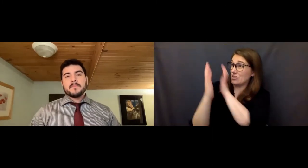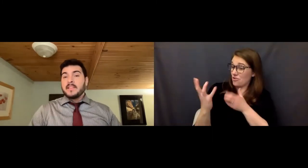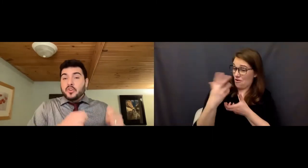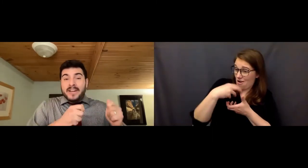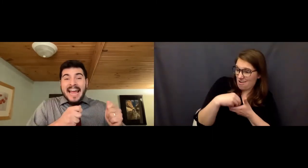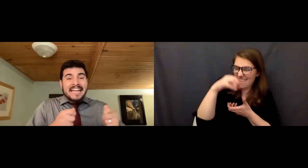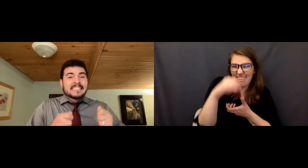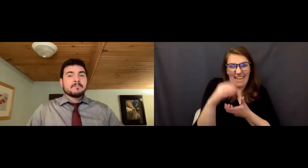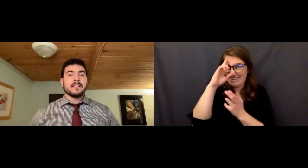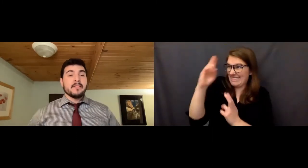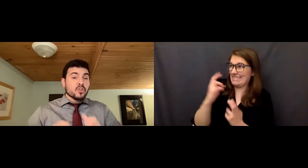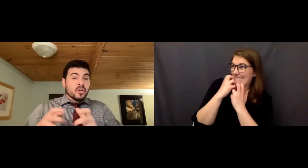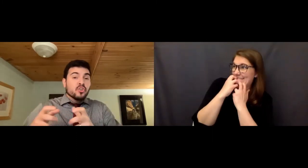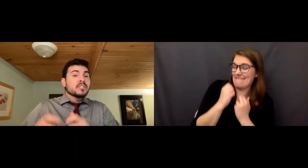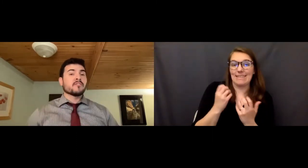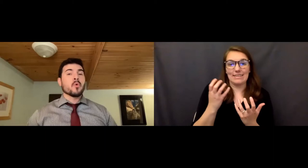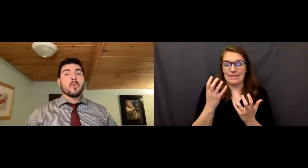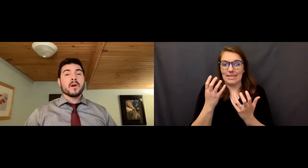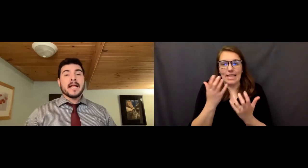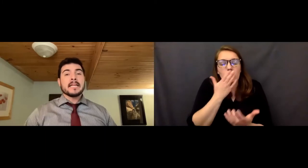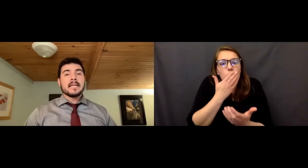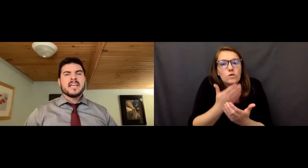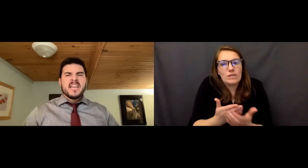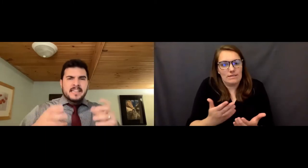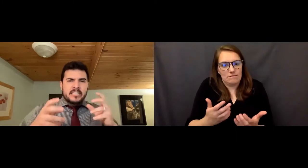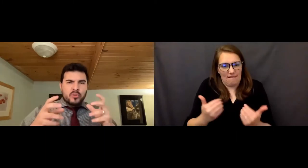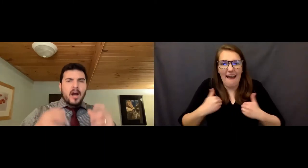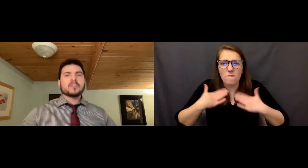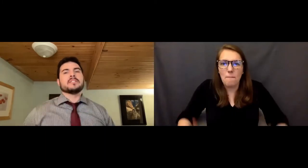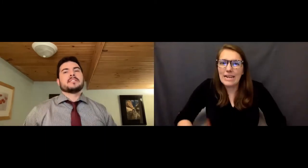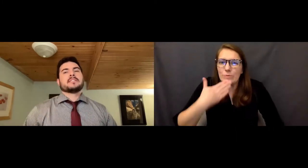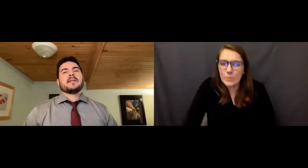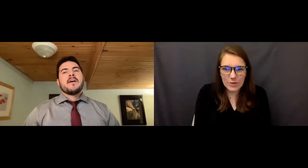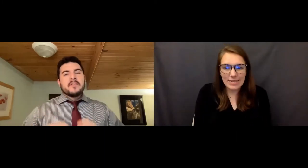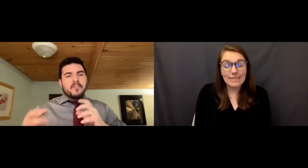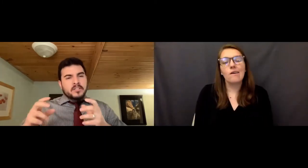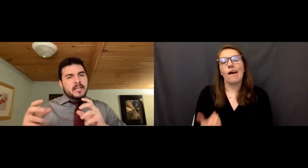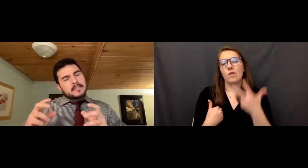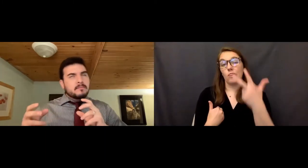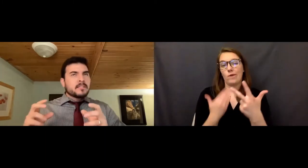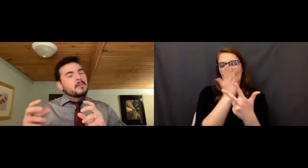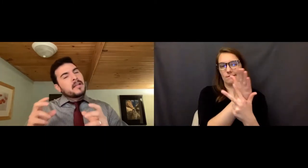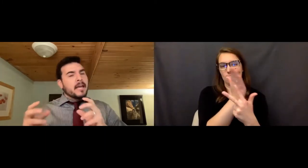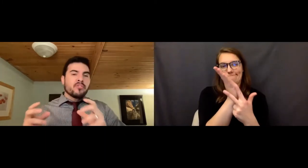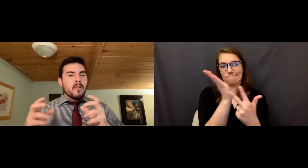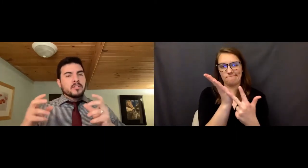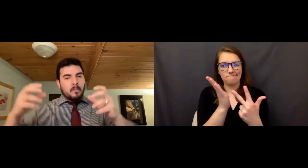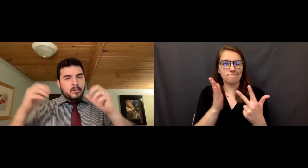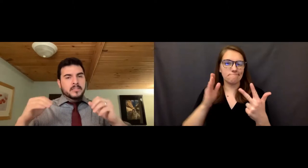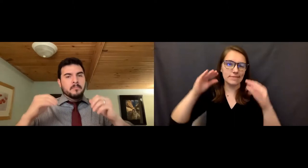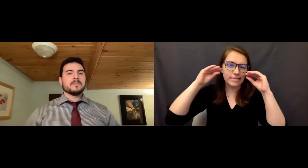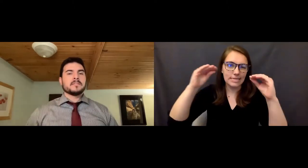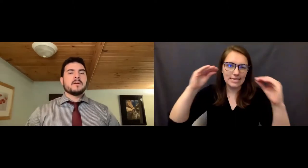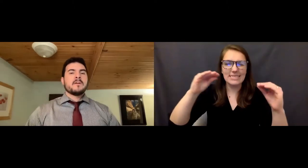vulnerability and the enduring goodness of corporeality, these three doctrines, these function as something like